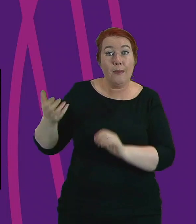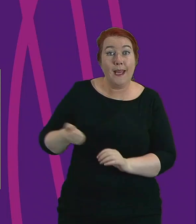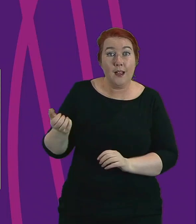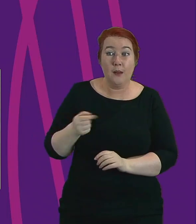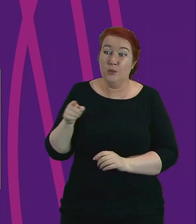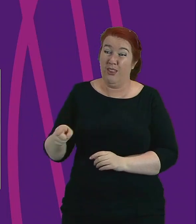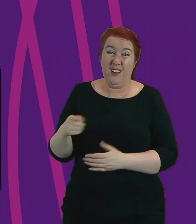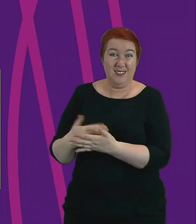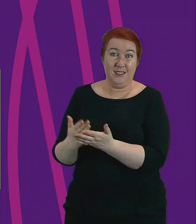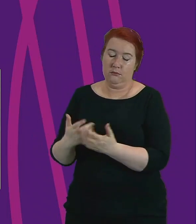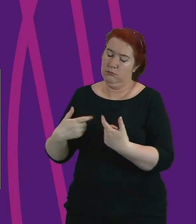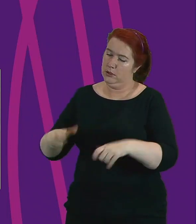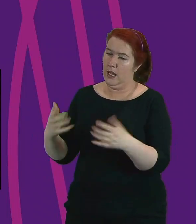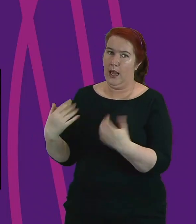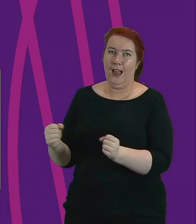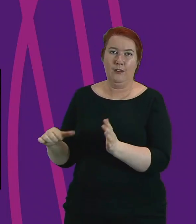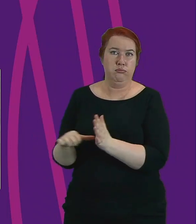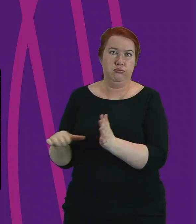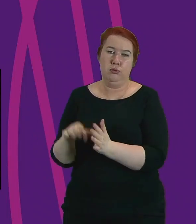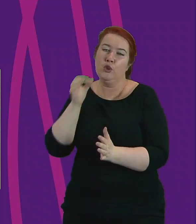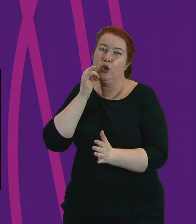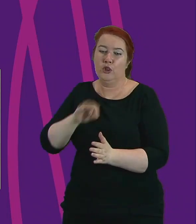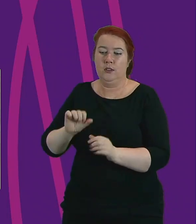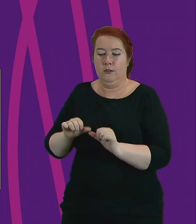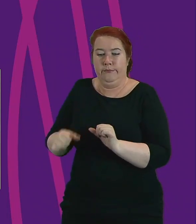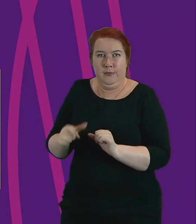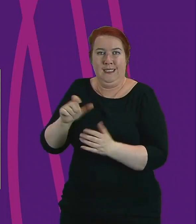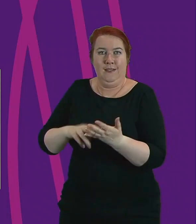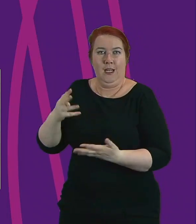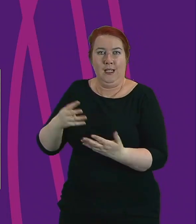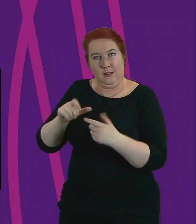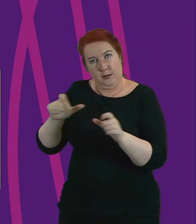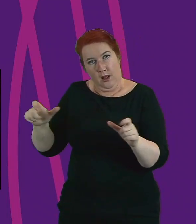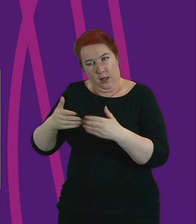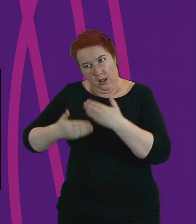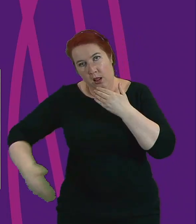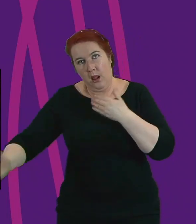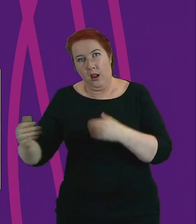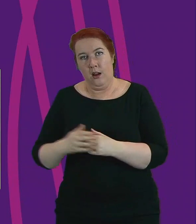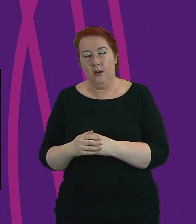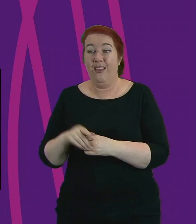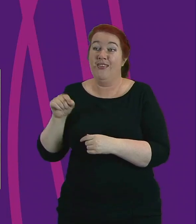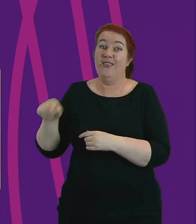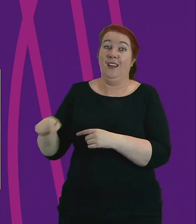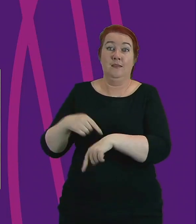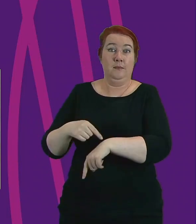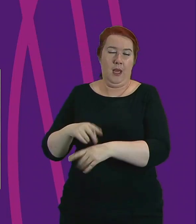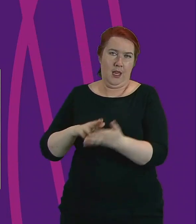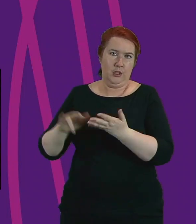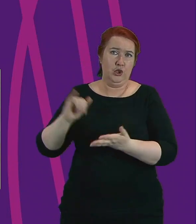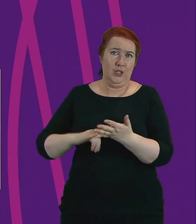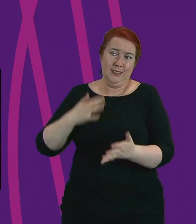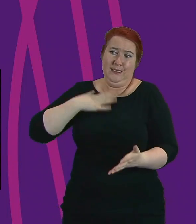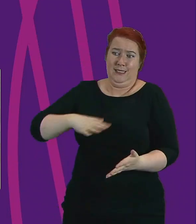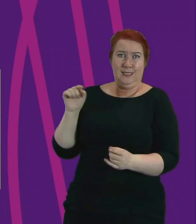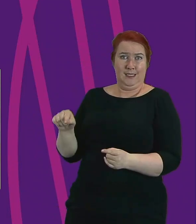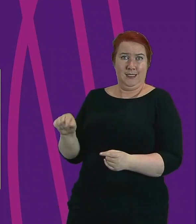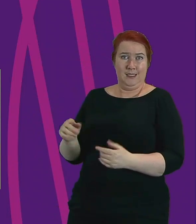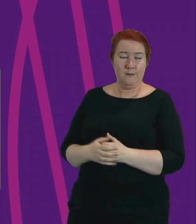sector they go well beyond the pandemic, just when services like the NHS will need them most. I'm glad to see the